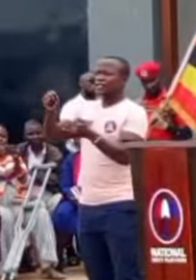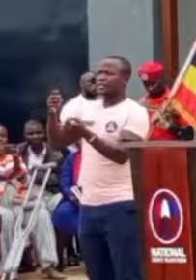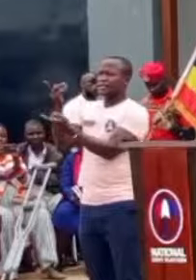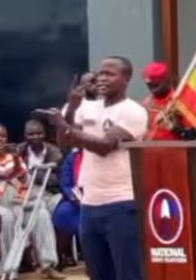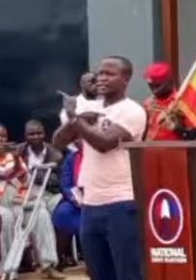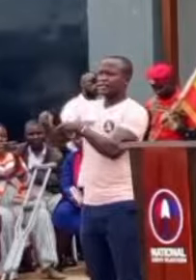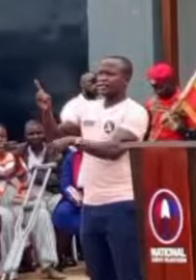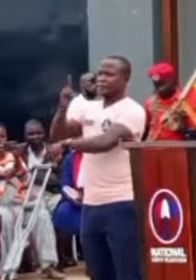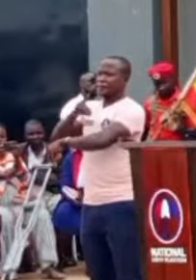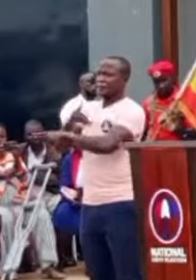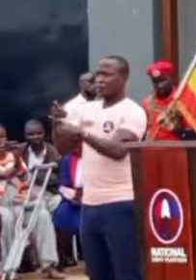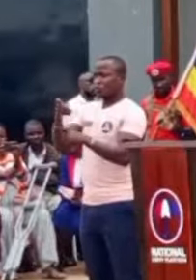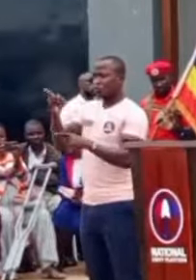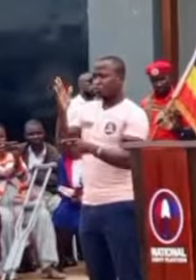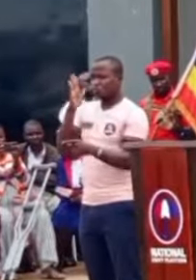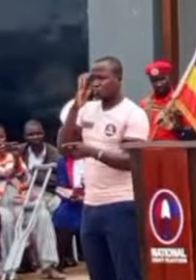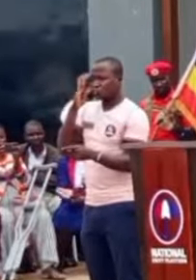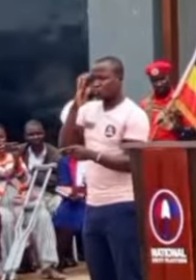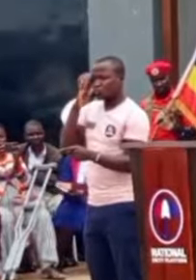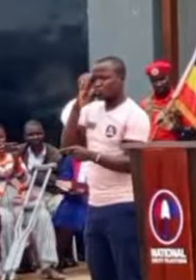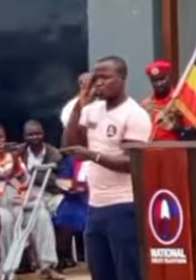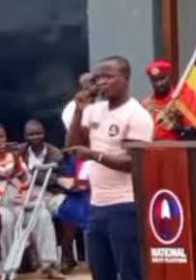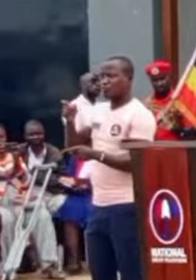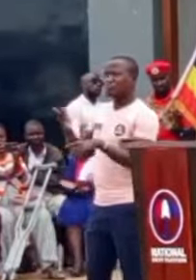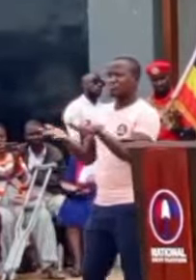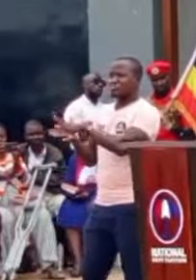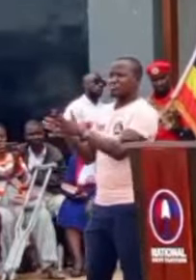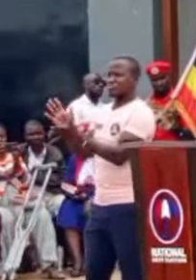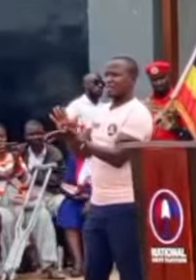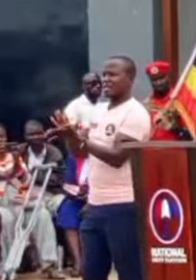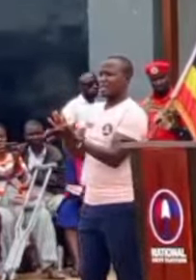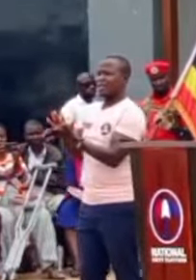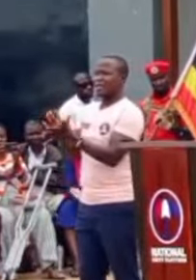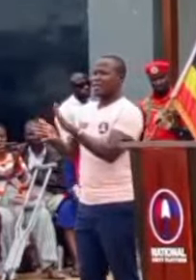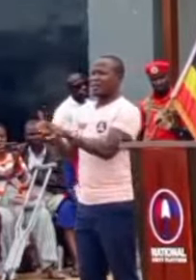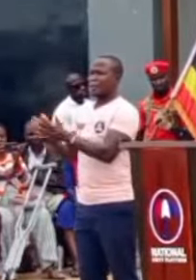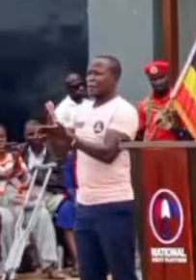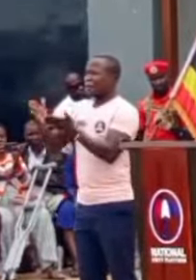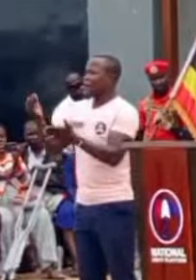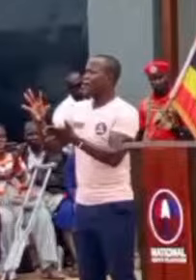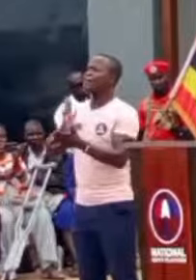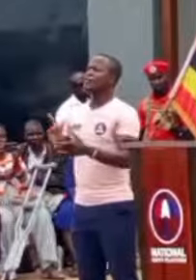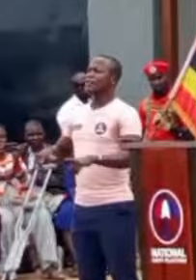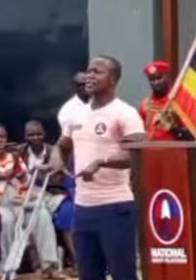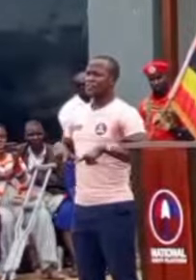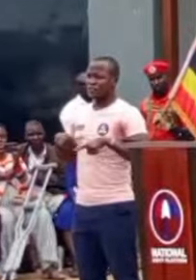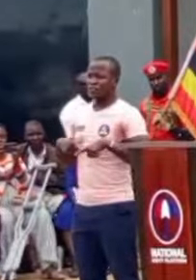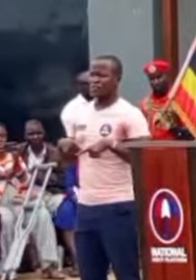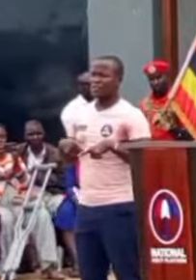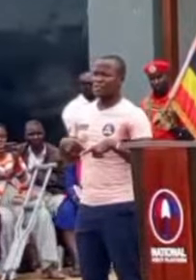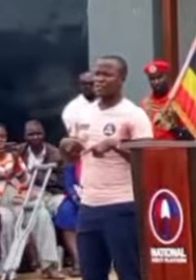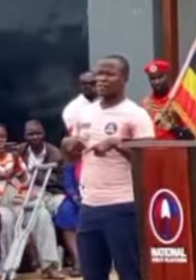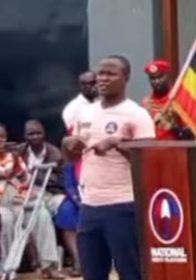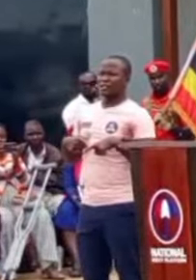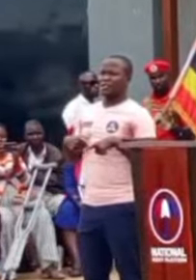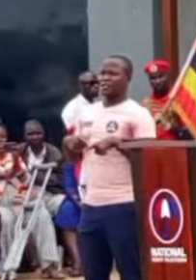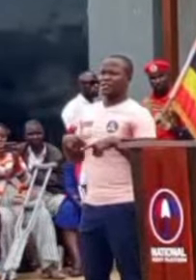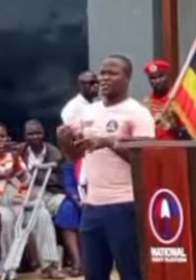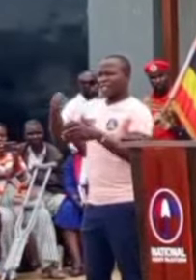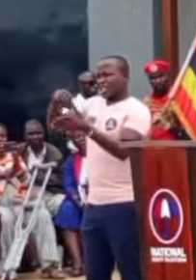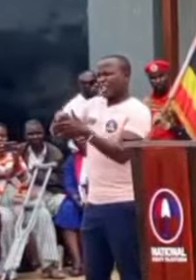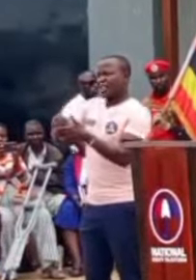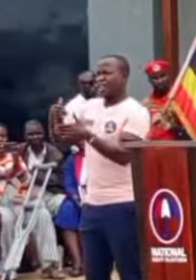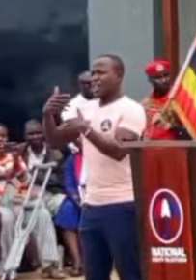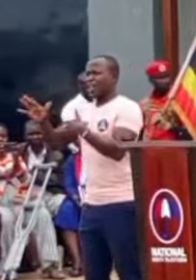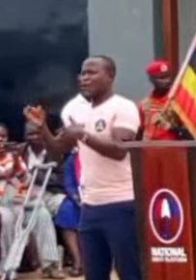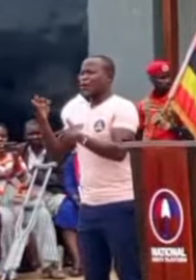Day, but as you know, it has become part of our lives, being in